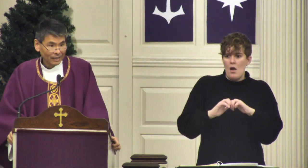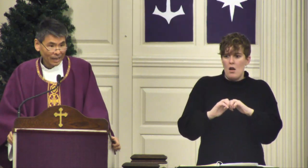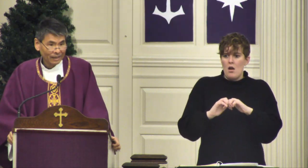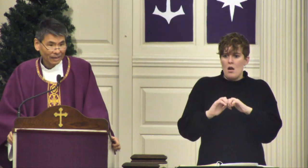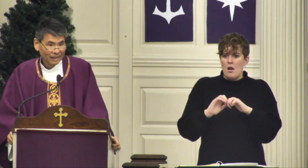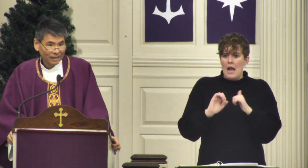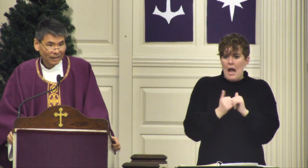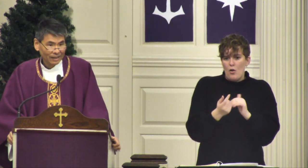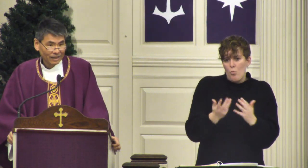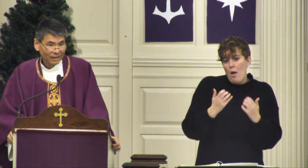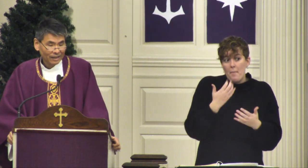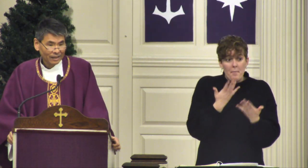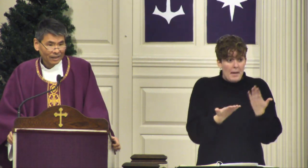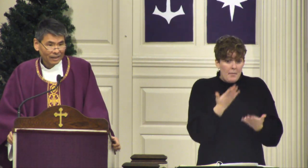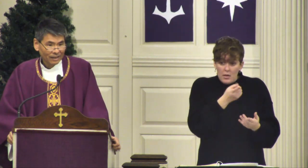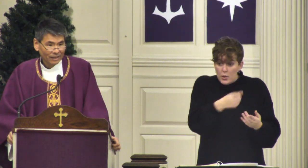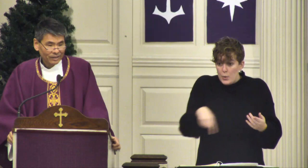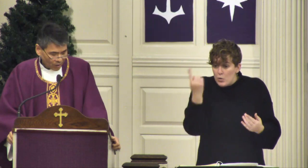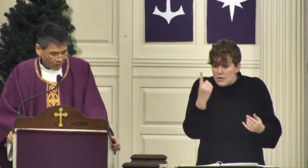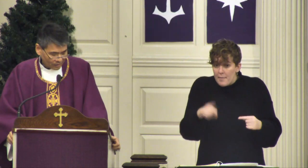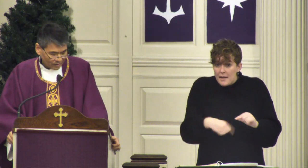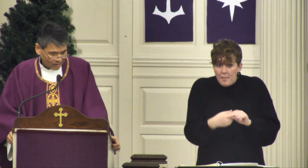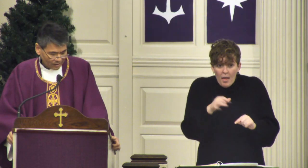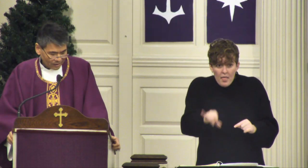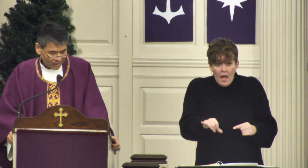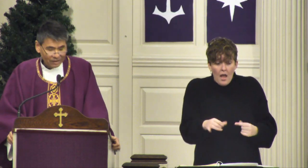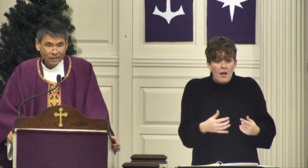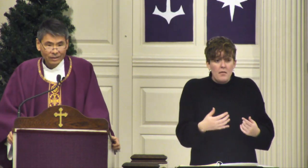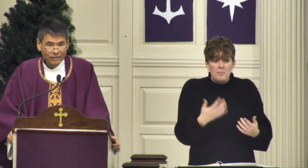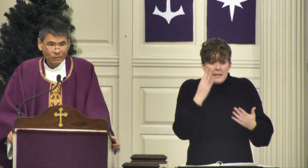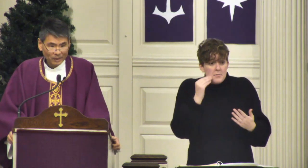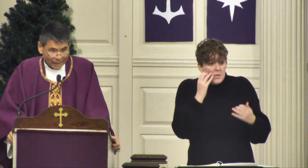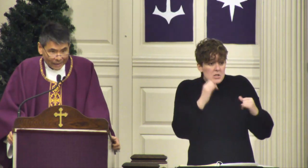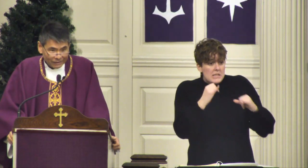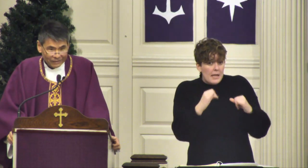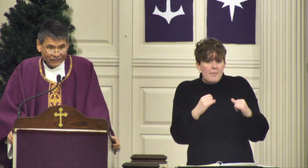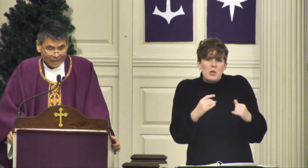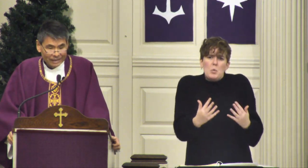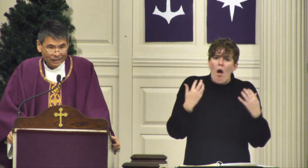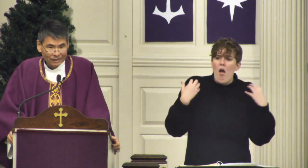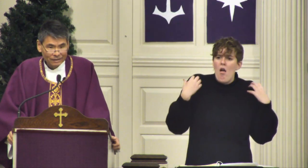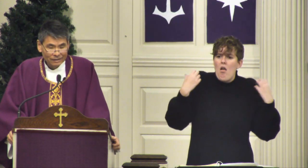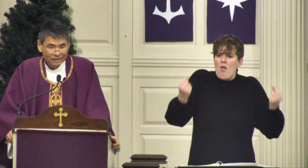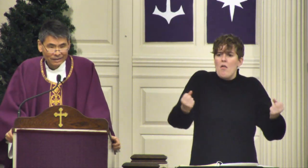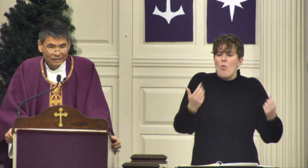that. So you want to be healed of these things.